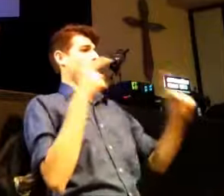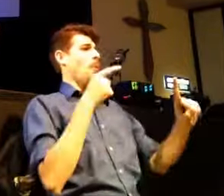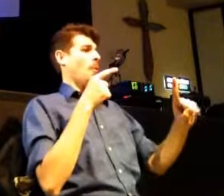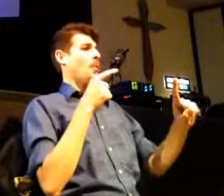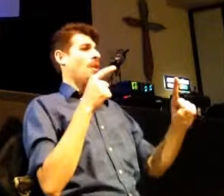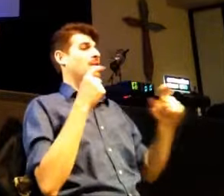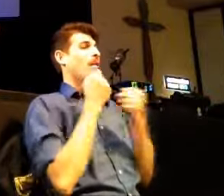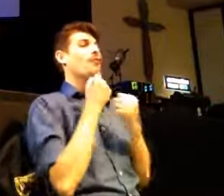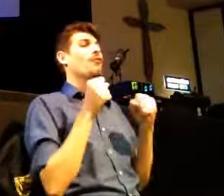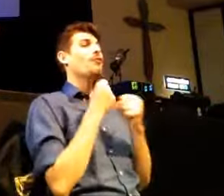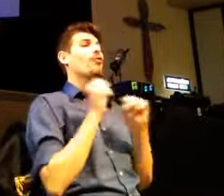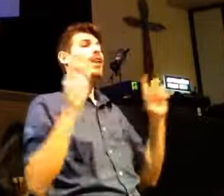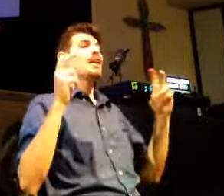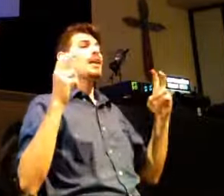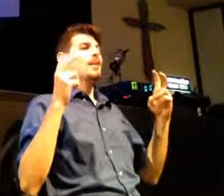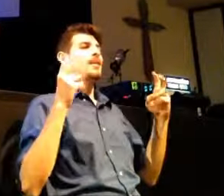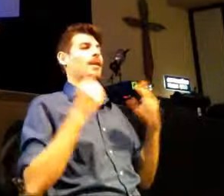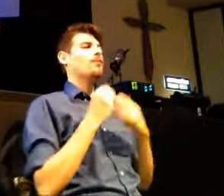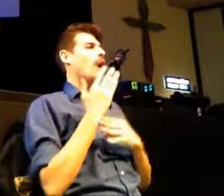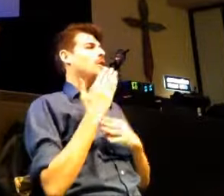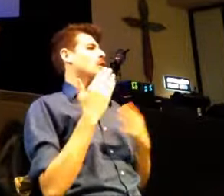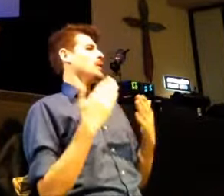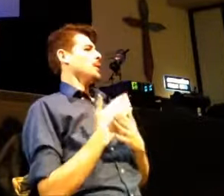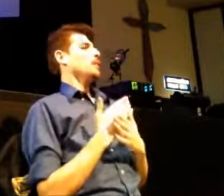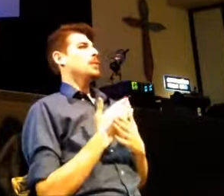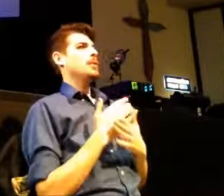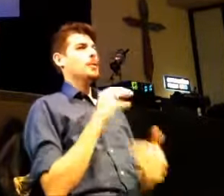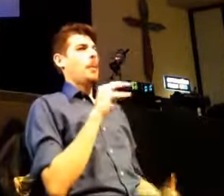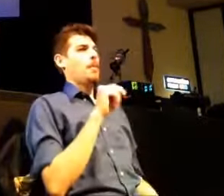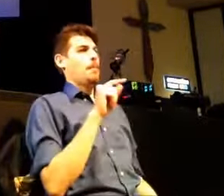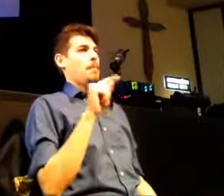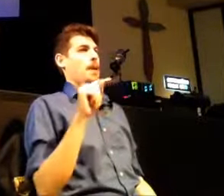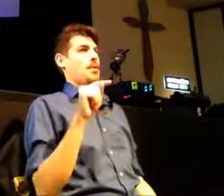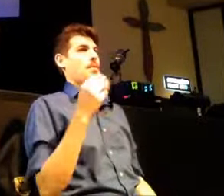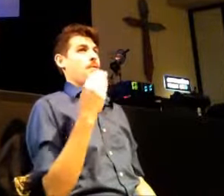So flip with me over to Matthew chapter 14.